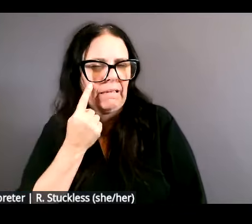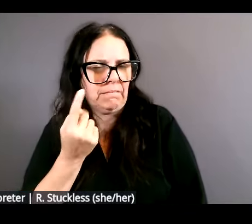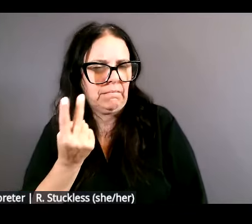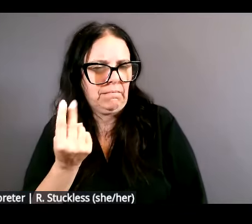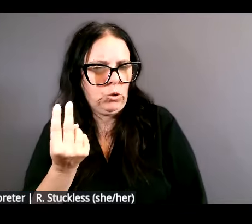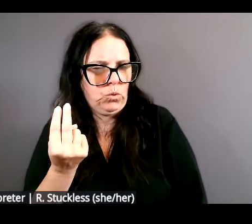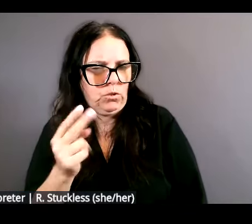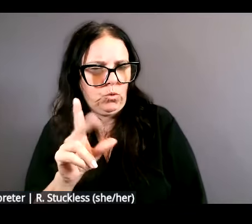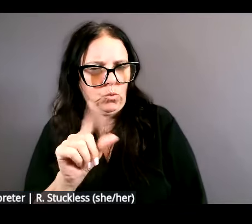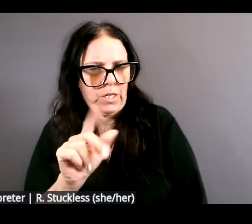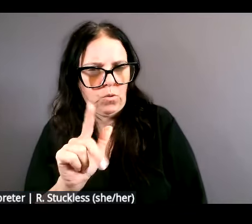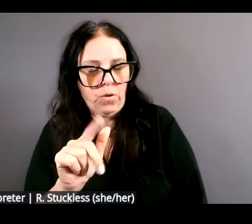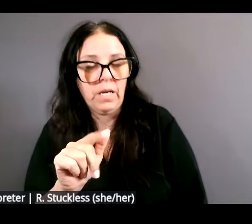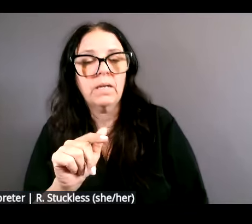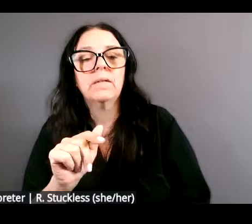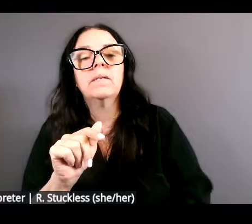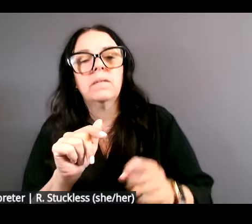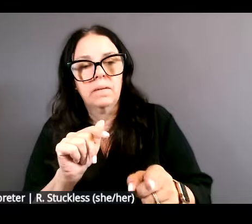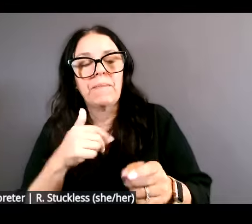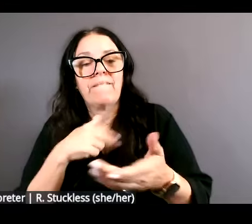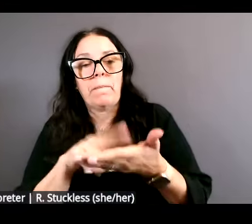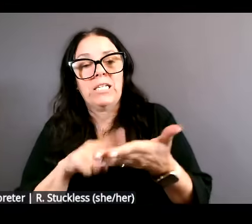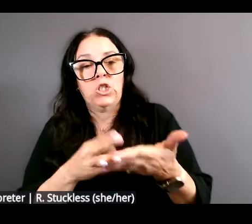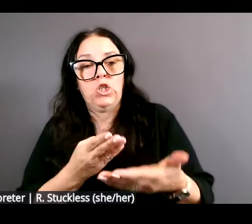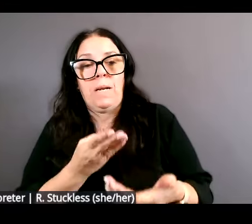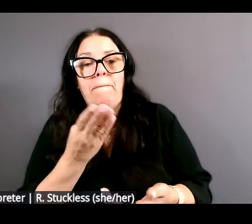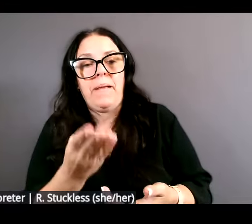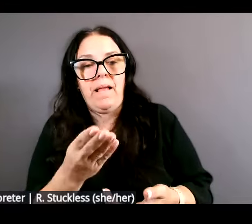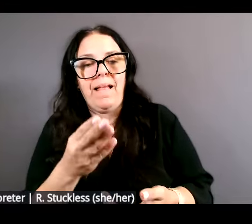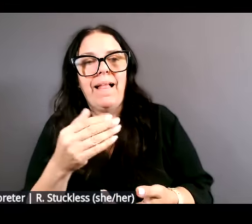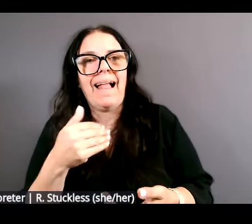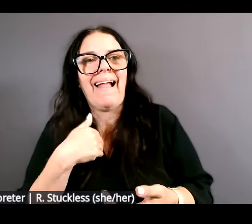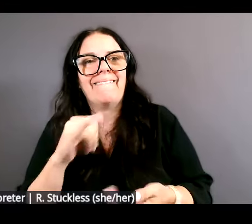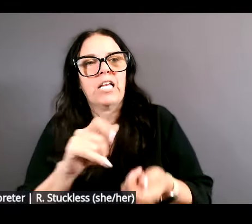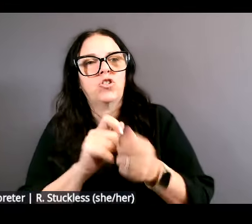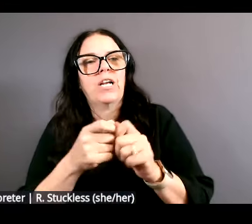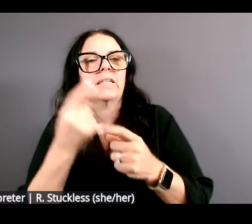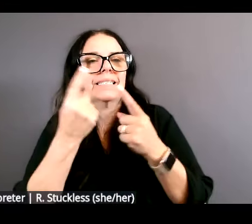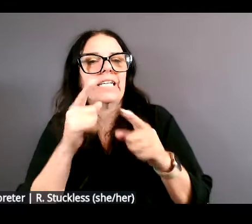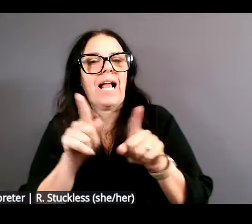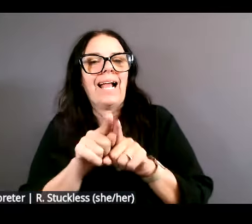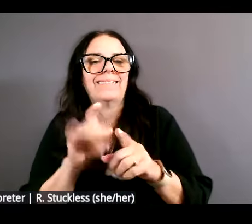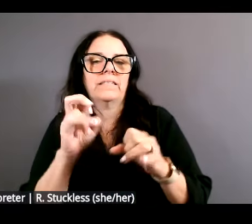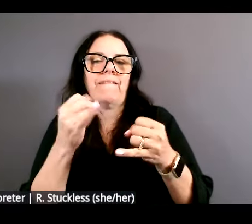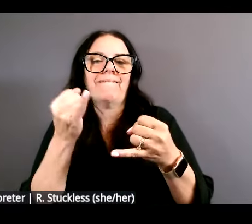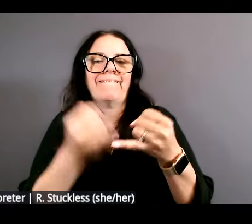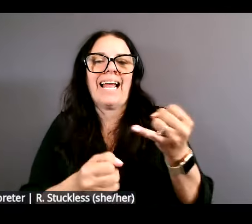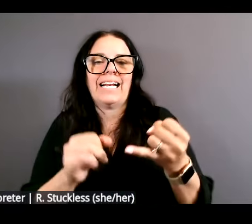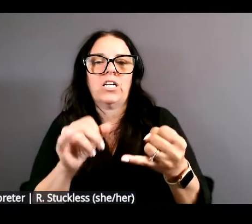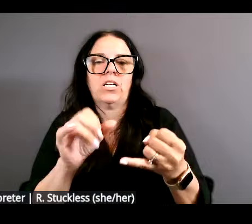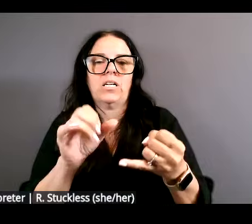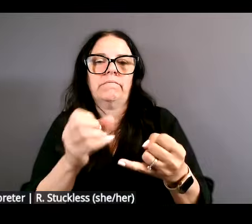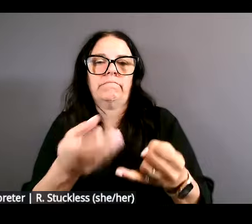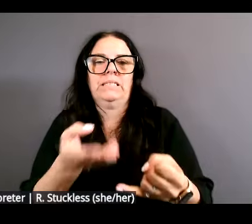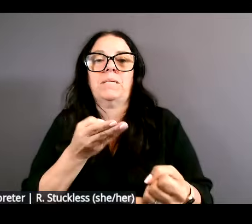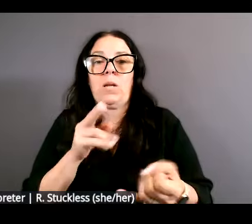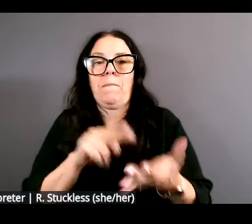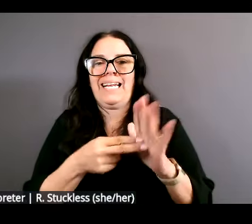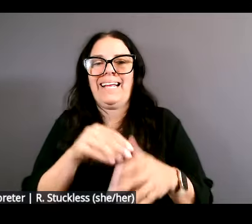There was a change to create this idea of a final submission, meaning that this is the final version of